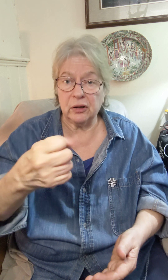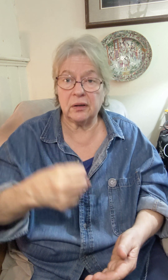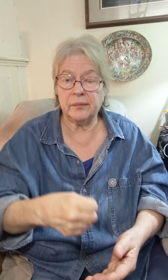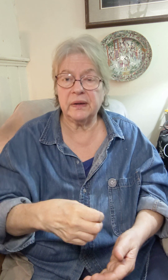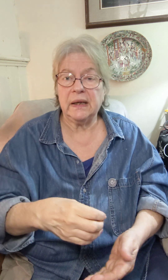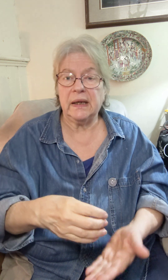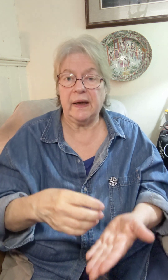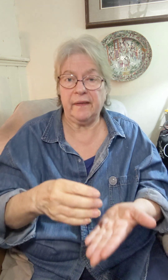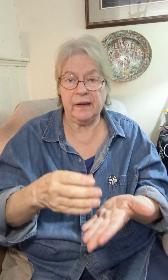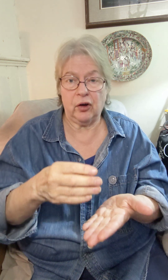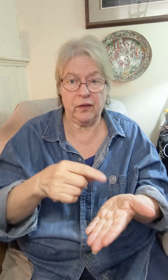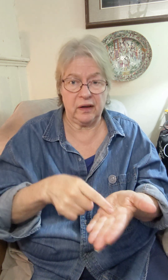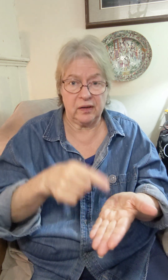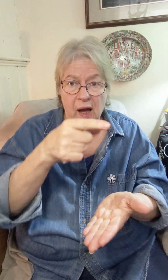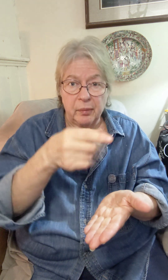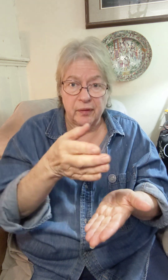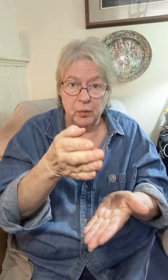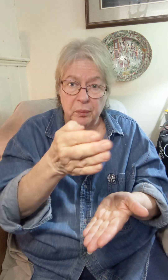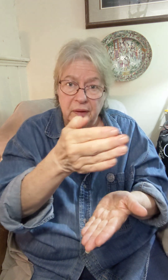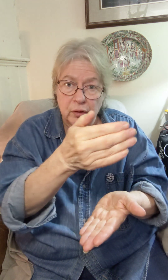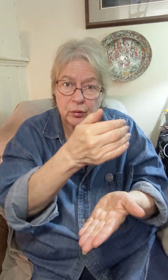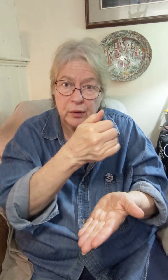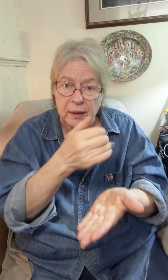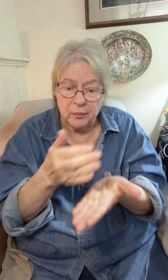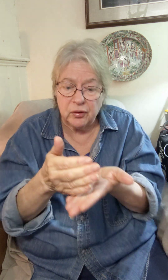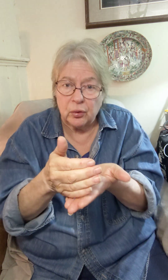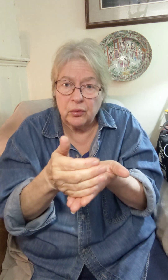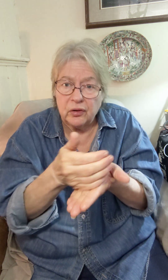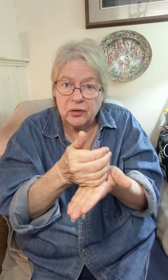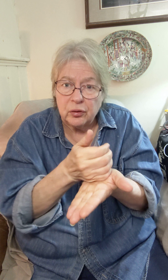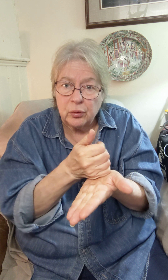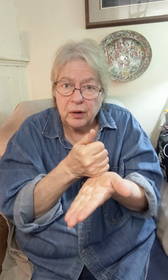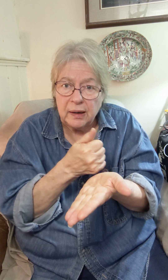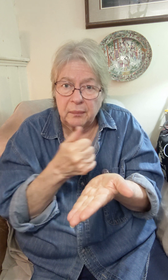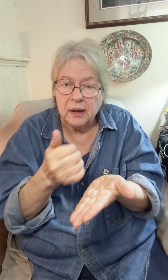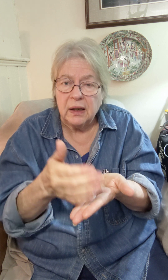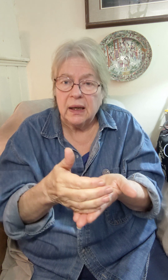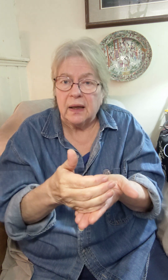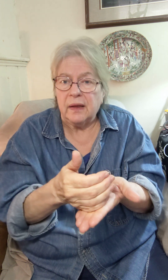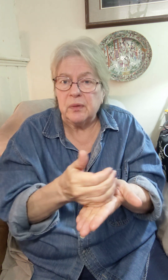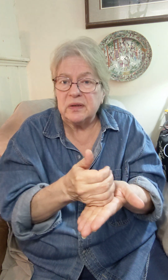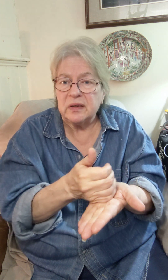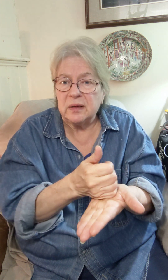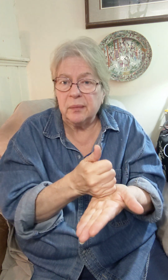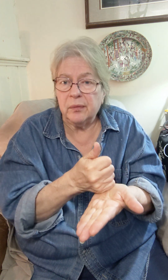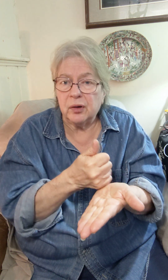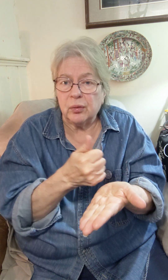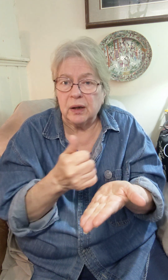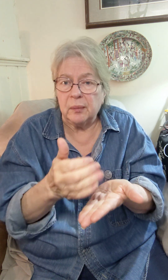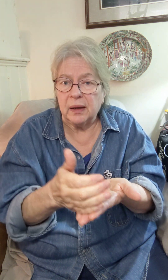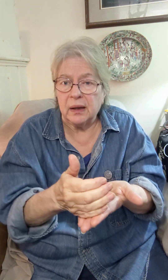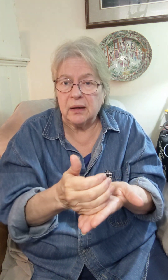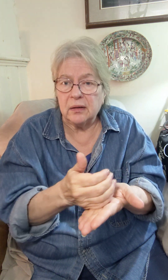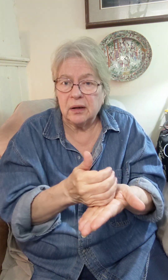milk, and on the top of it would be the cream. So this is cream, and they would skim the cream, and